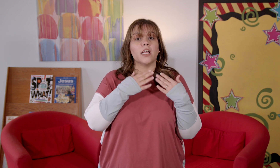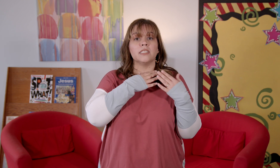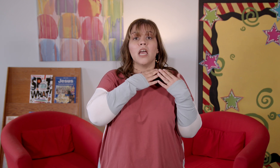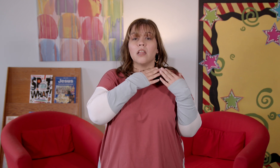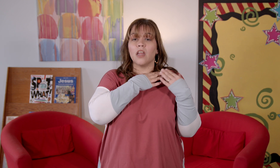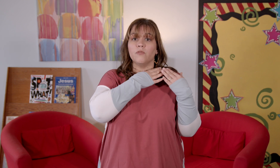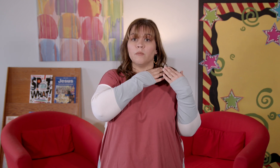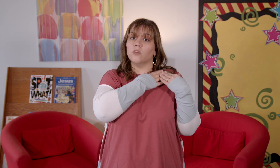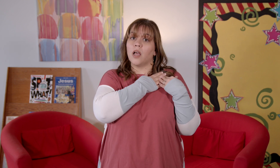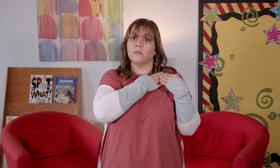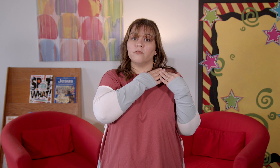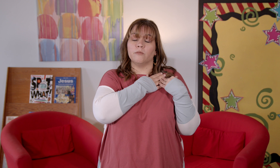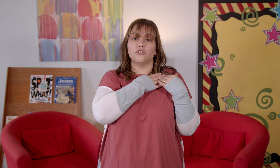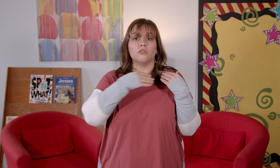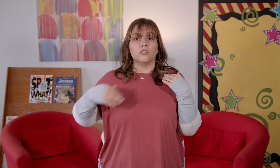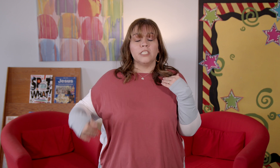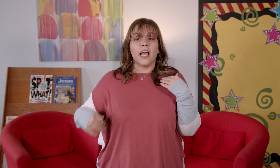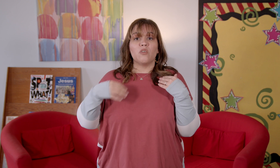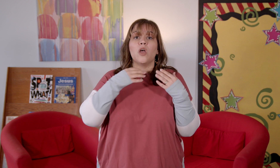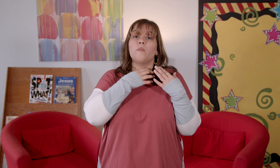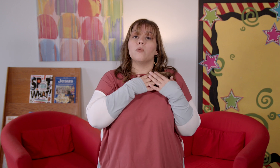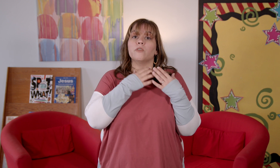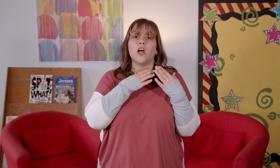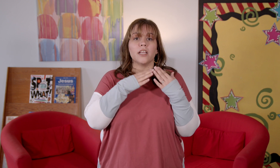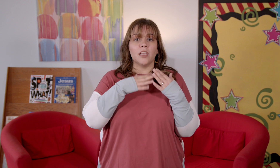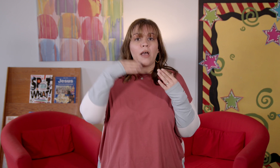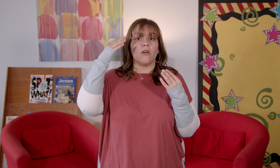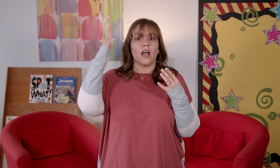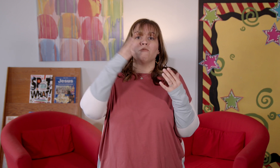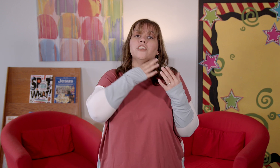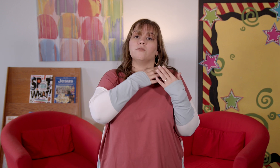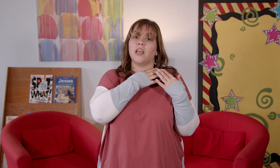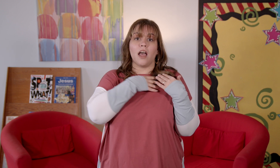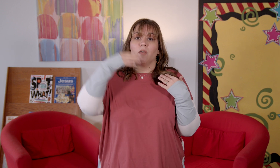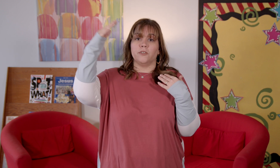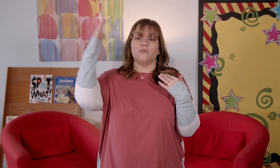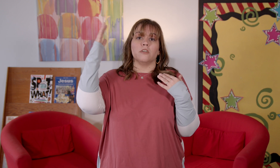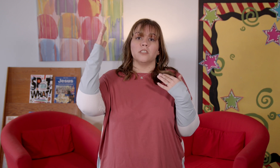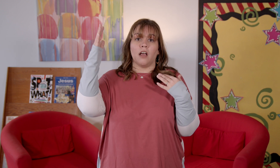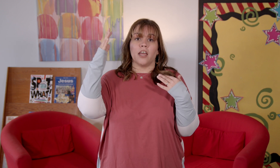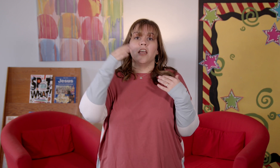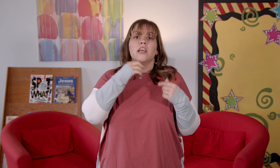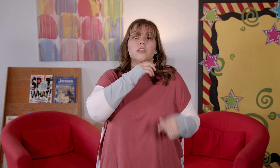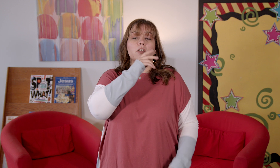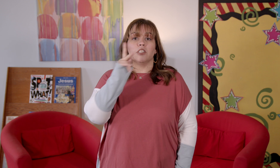Christ, a lot of them will come from your shoulder down, but when we're talking about God, we do it up towards God. So we're gonna start